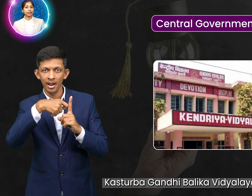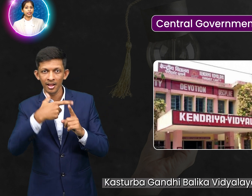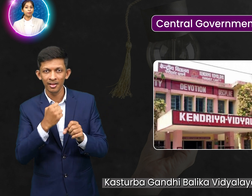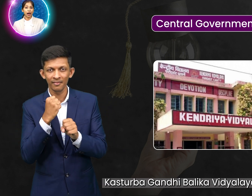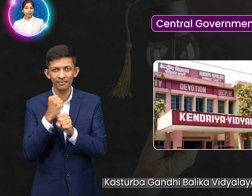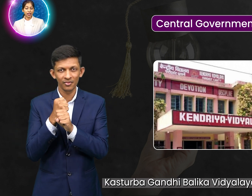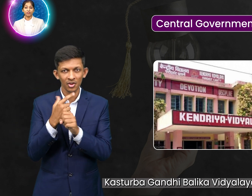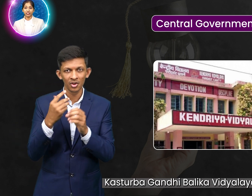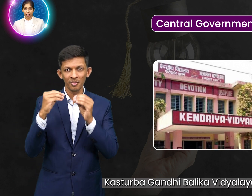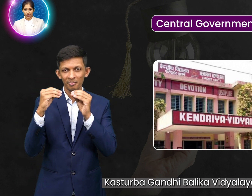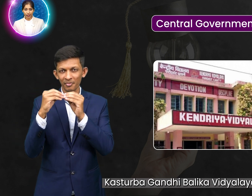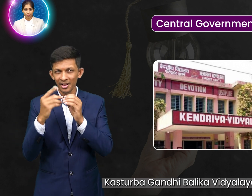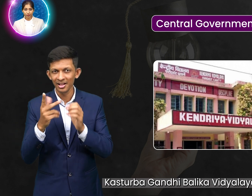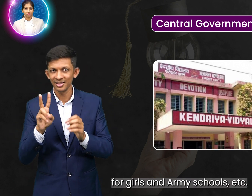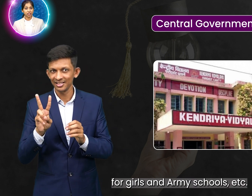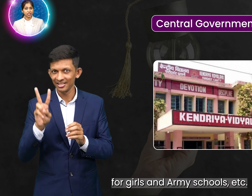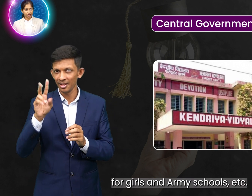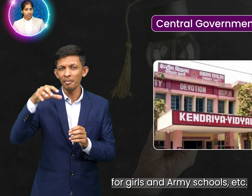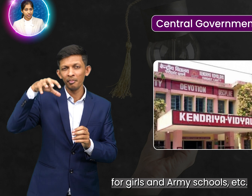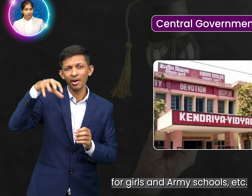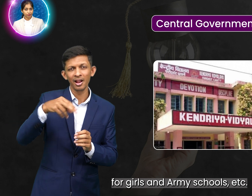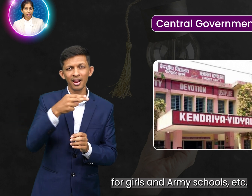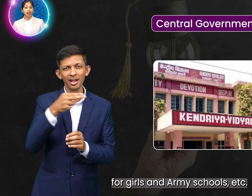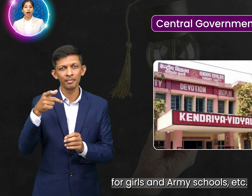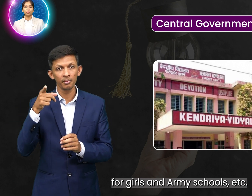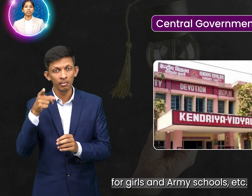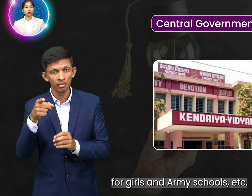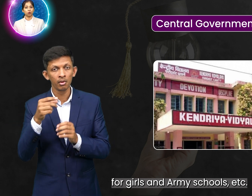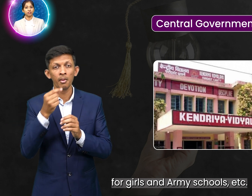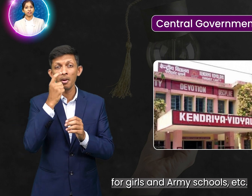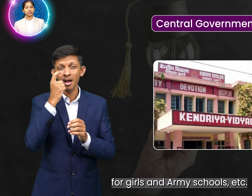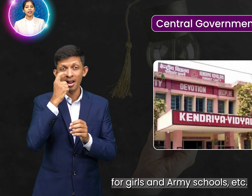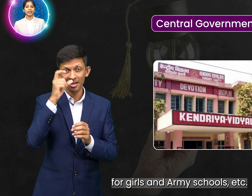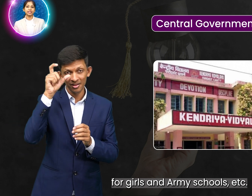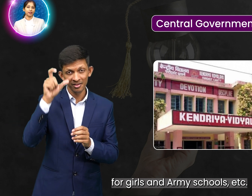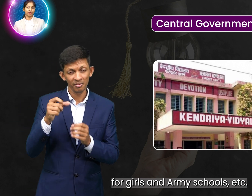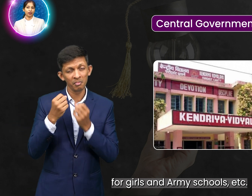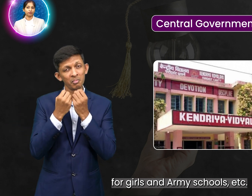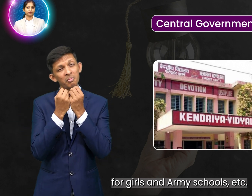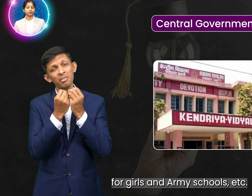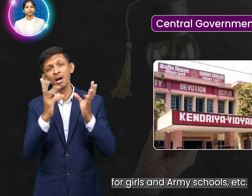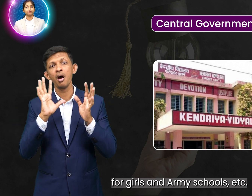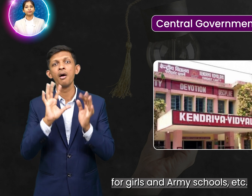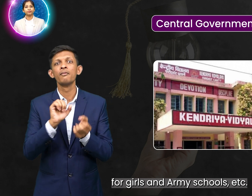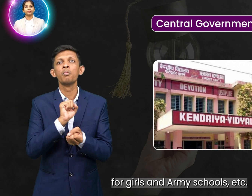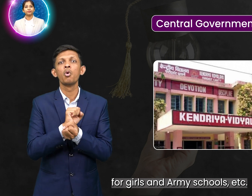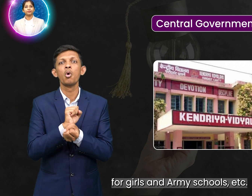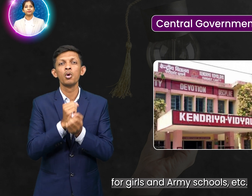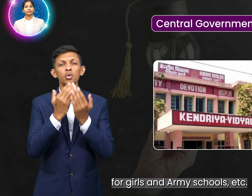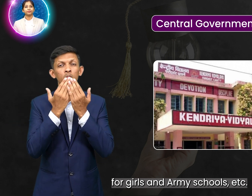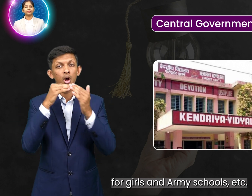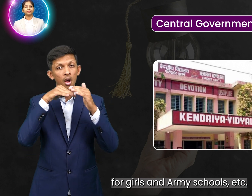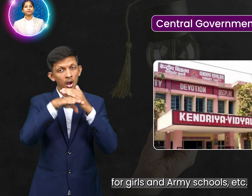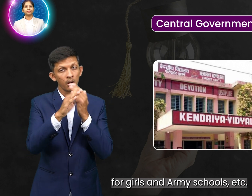Kasturba Gandhi Balika Vidyalaya for girls and army schools, etc.